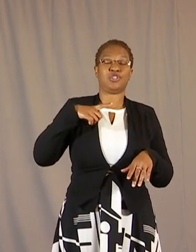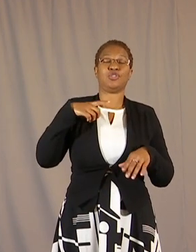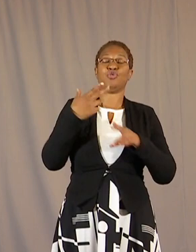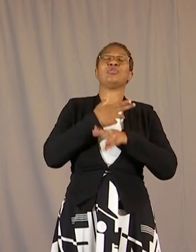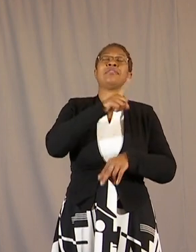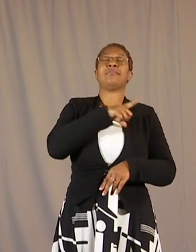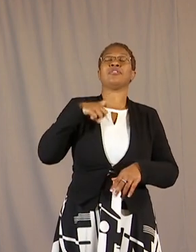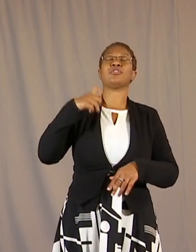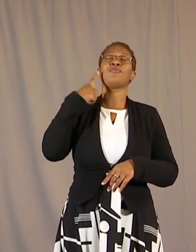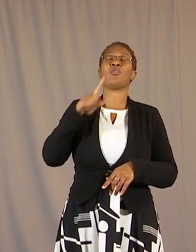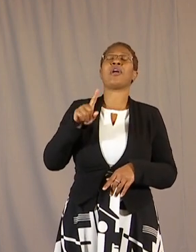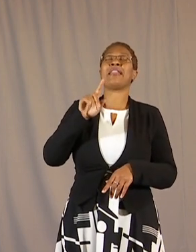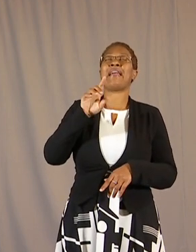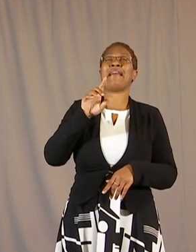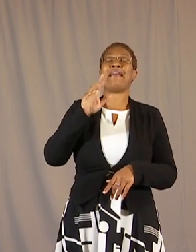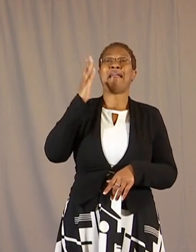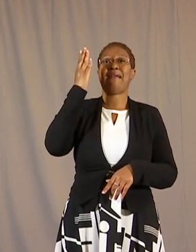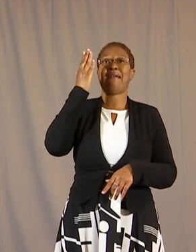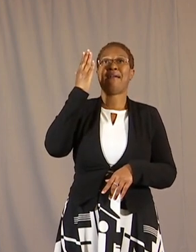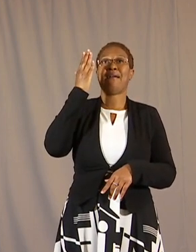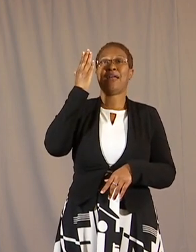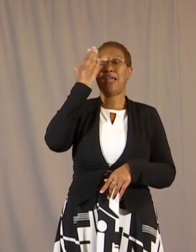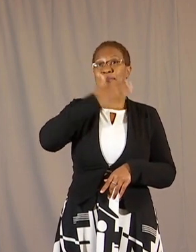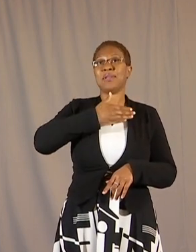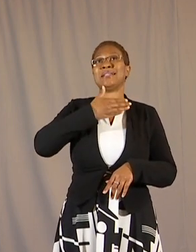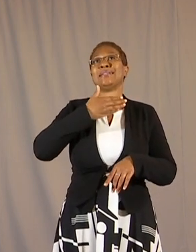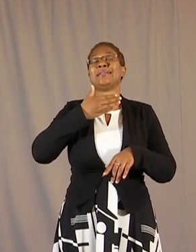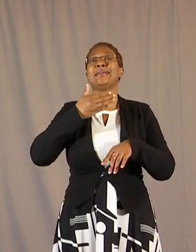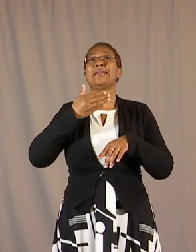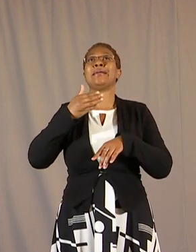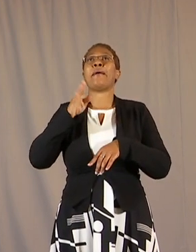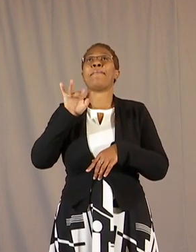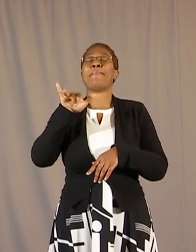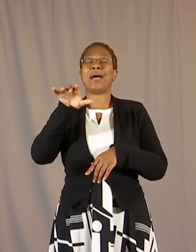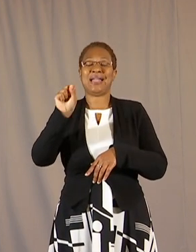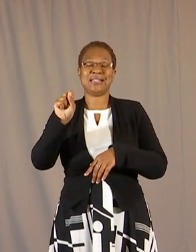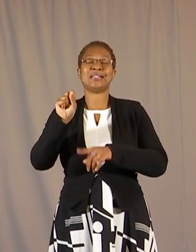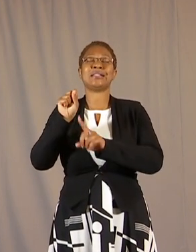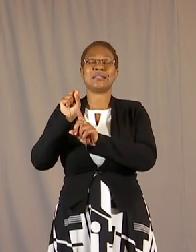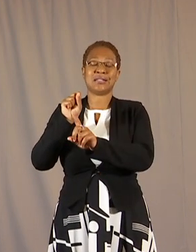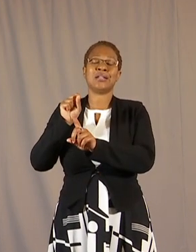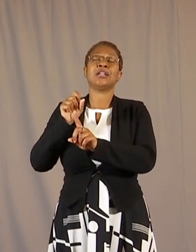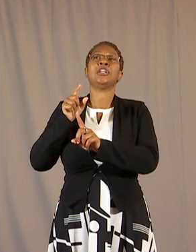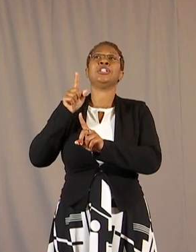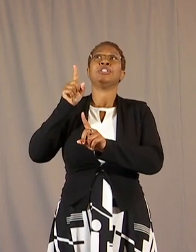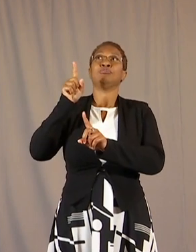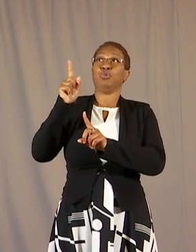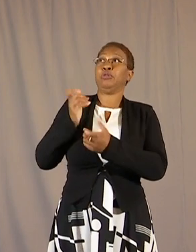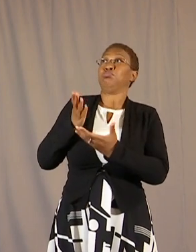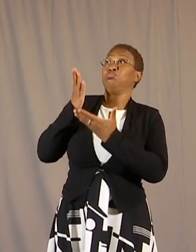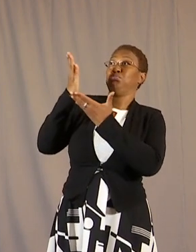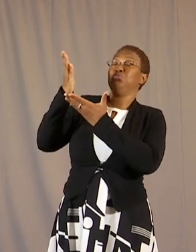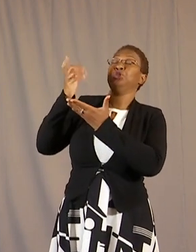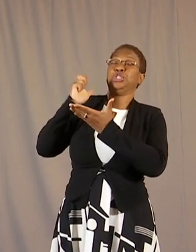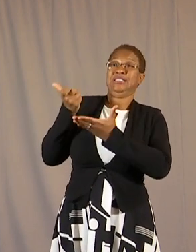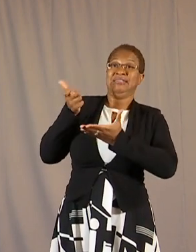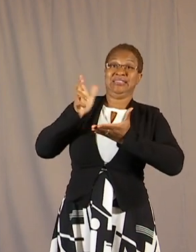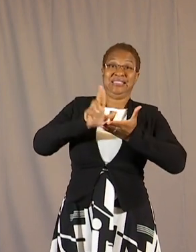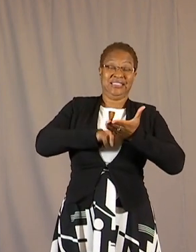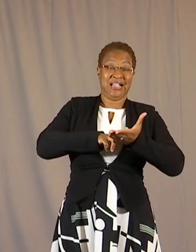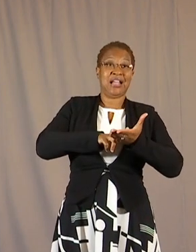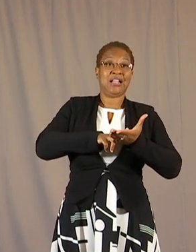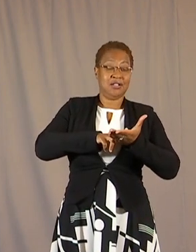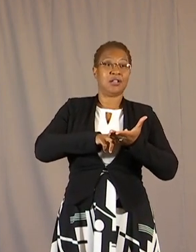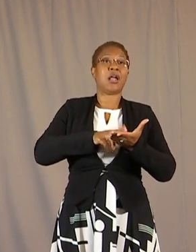professionals. That was something we proposed to the governor. She signed off on it. And our licensing and